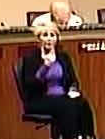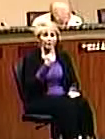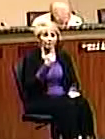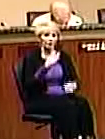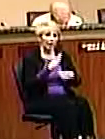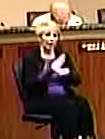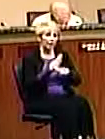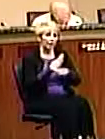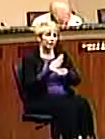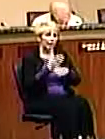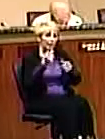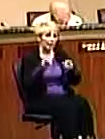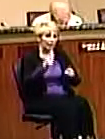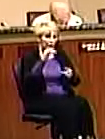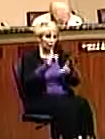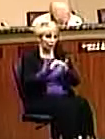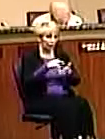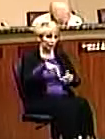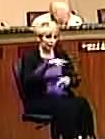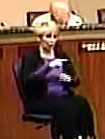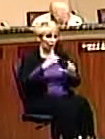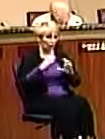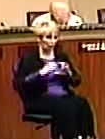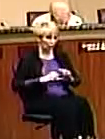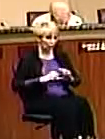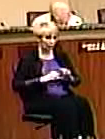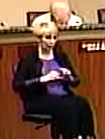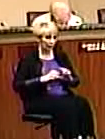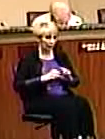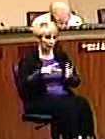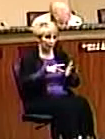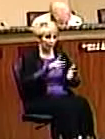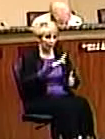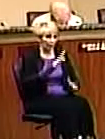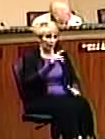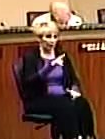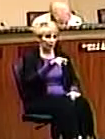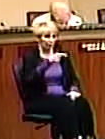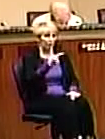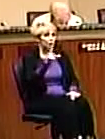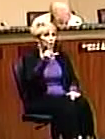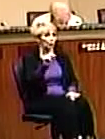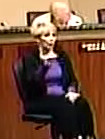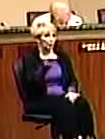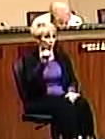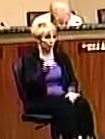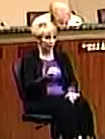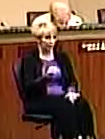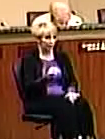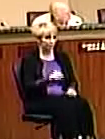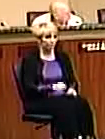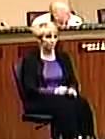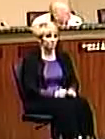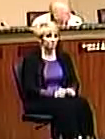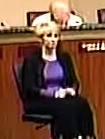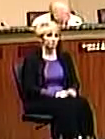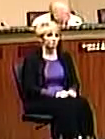the average likelihood for these customers to pay their bill is only 20%.